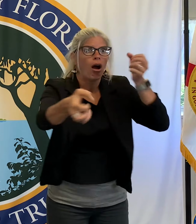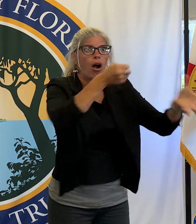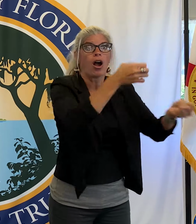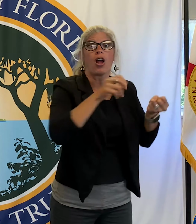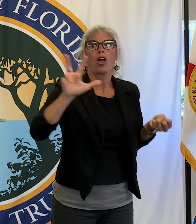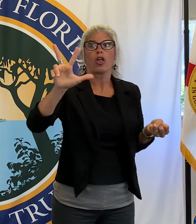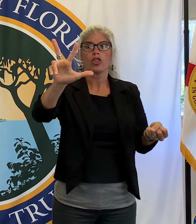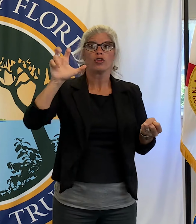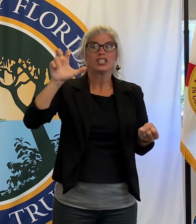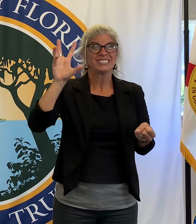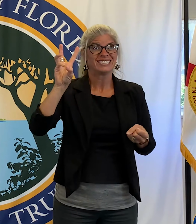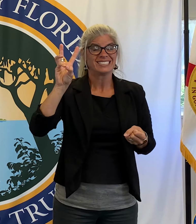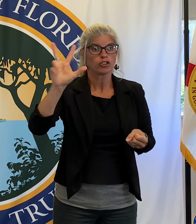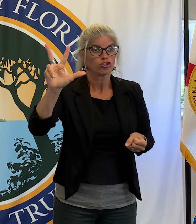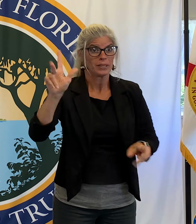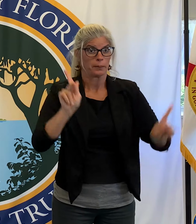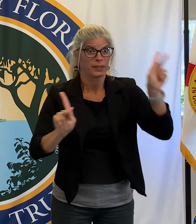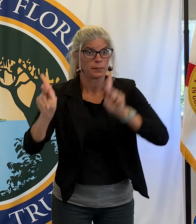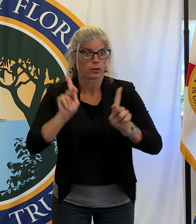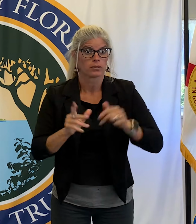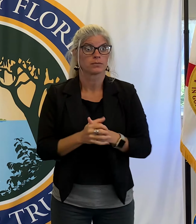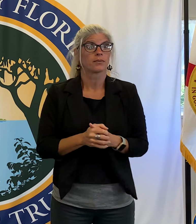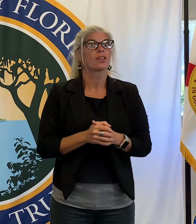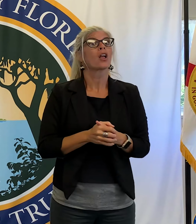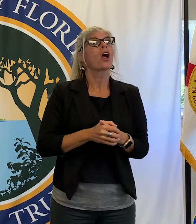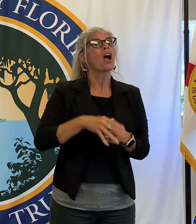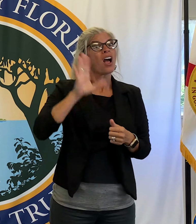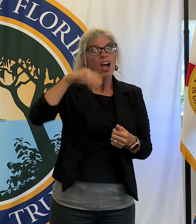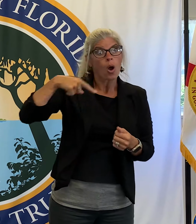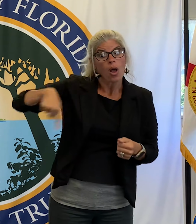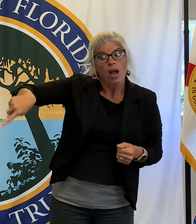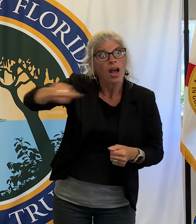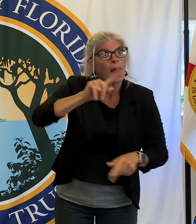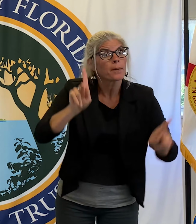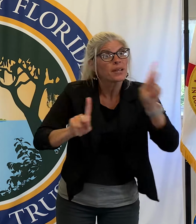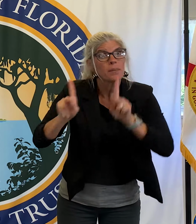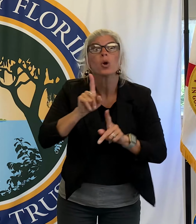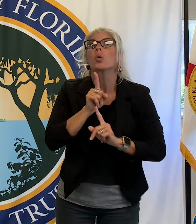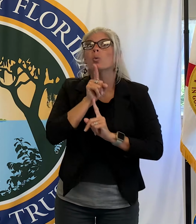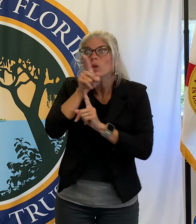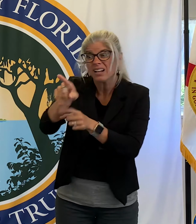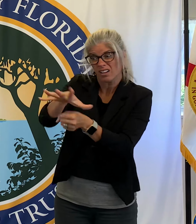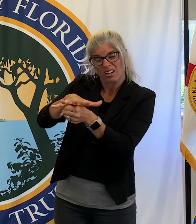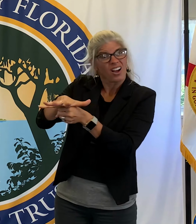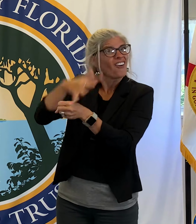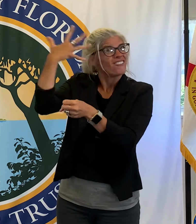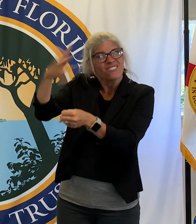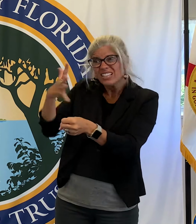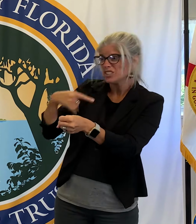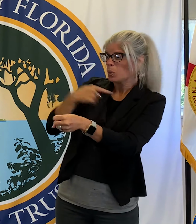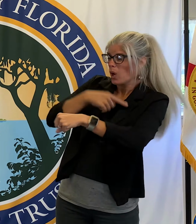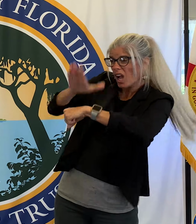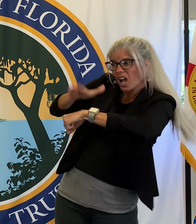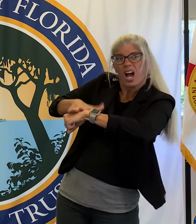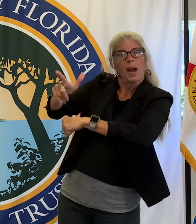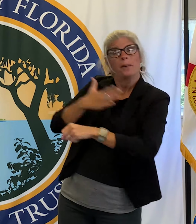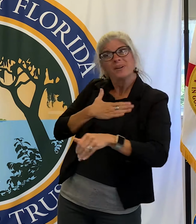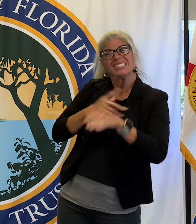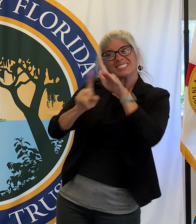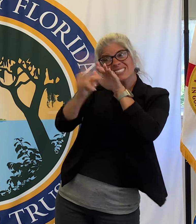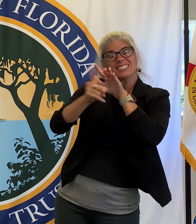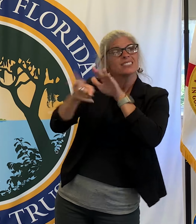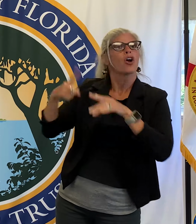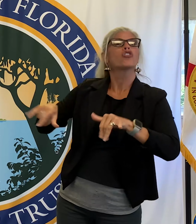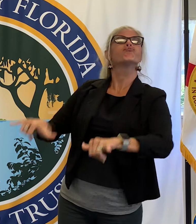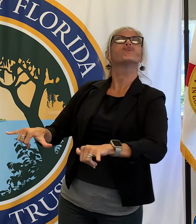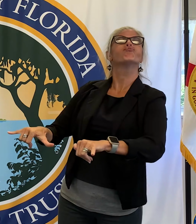evacuation zone. So we ask, if that order is given, please evacuate. Plan now, Clay County. Know your